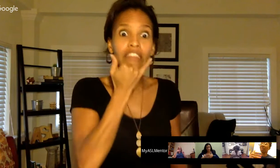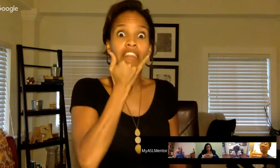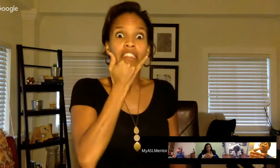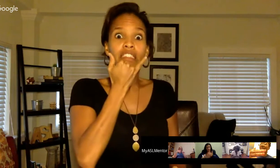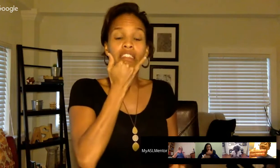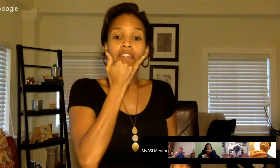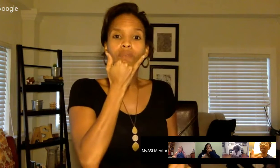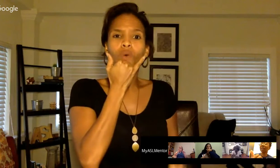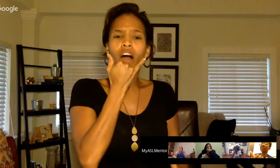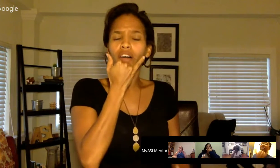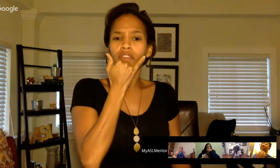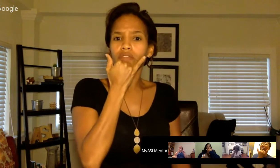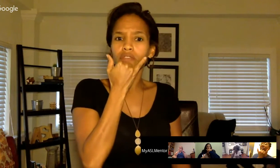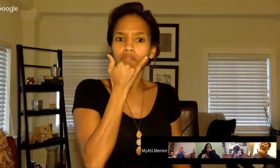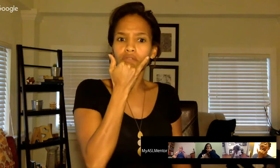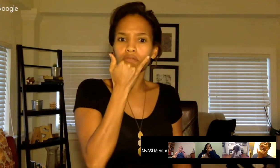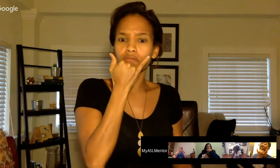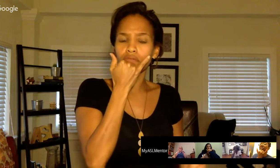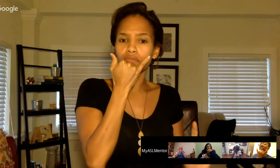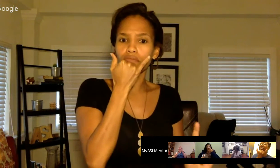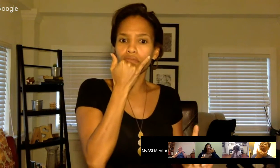time, what?